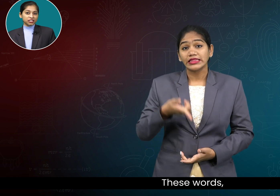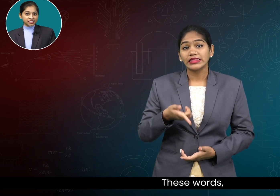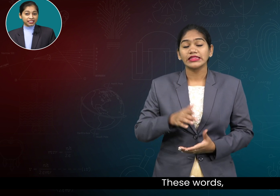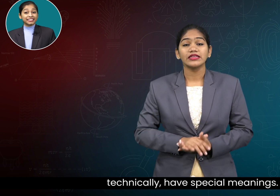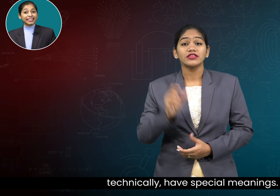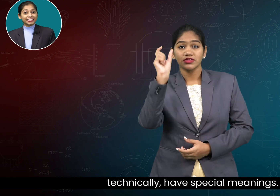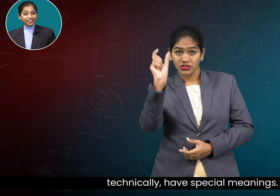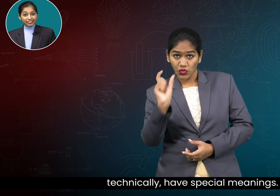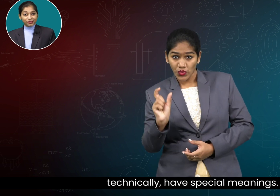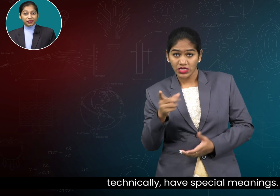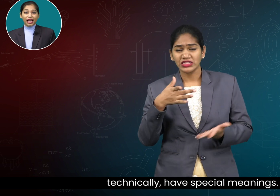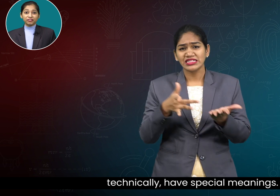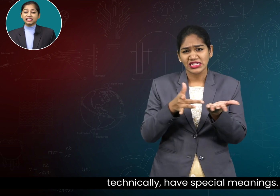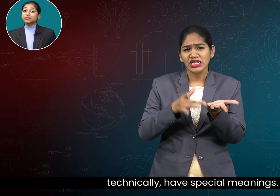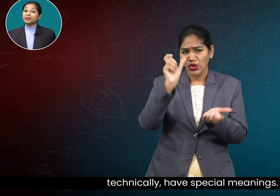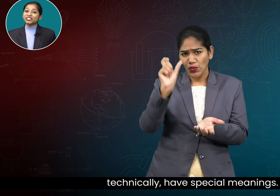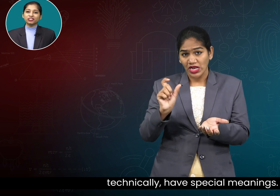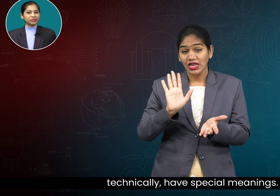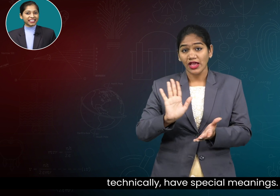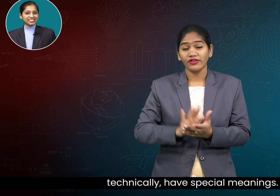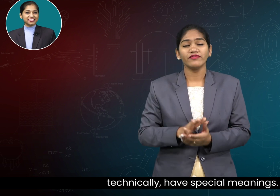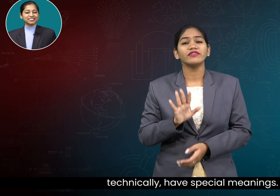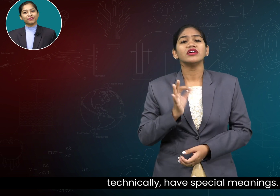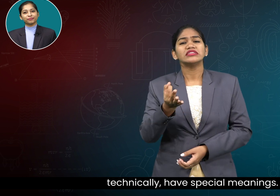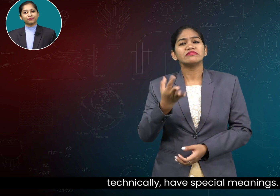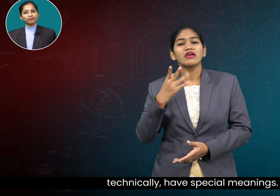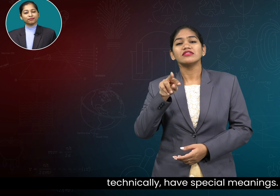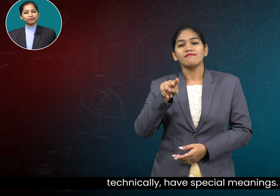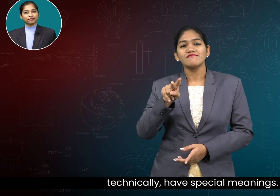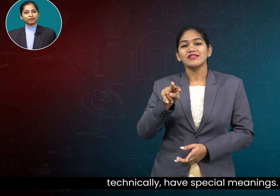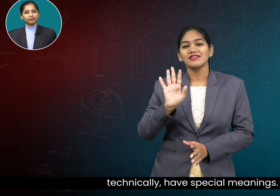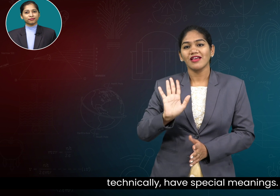These words technically have special meanings.